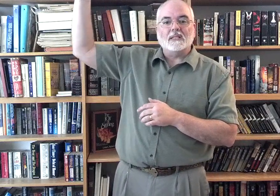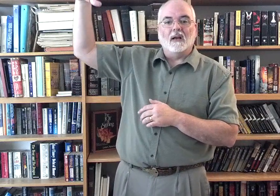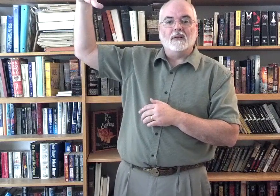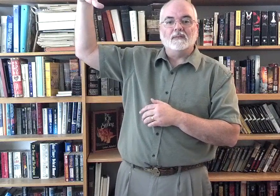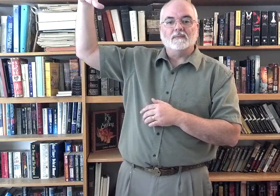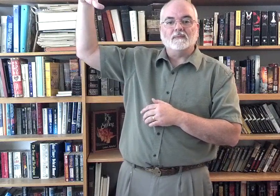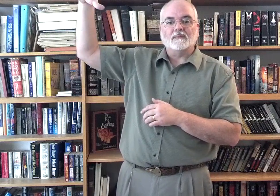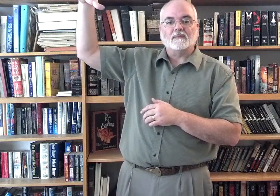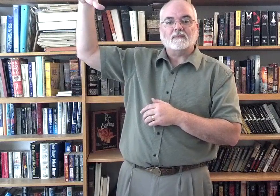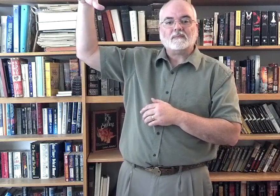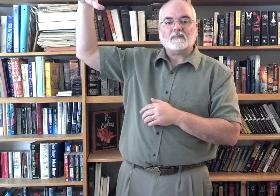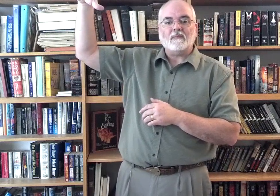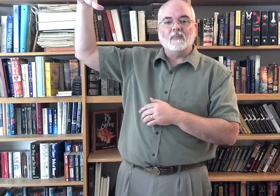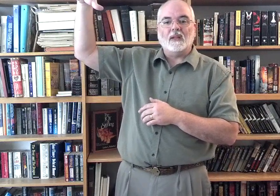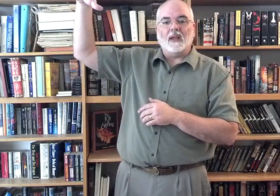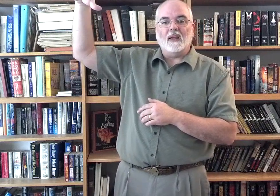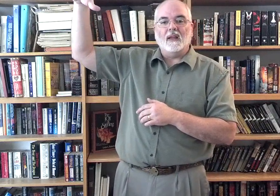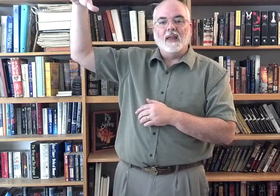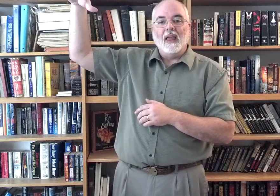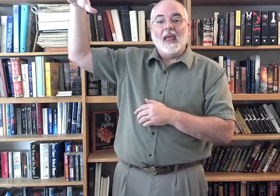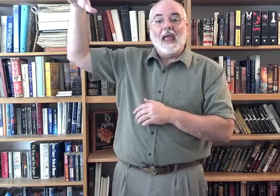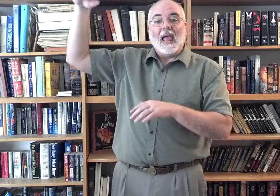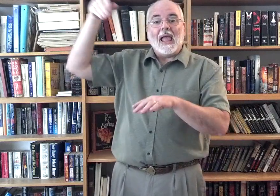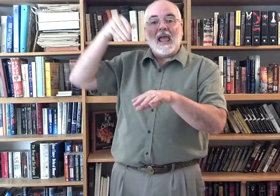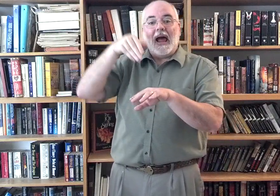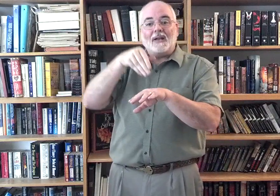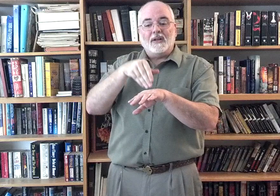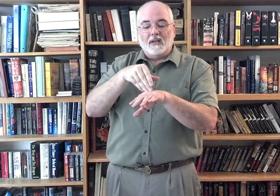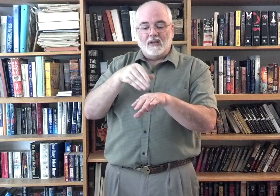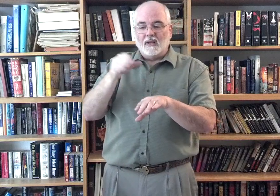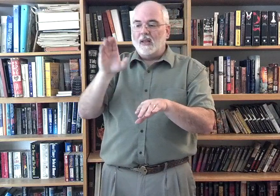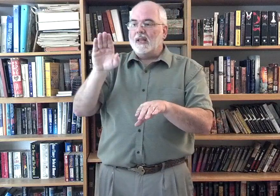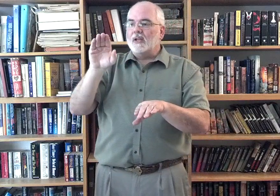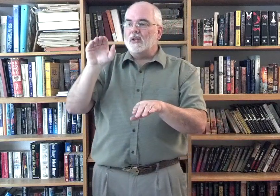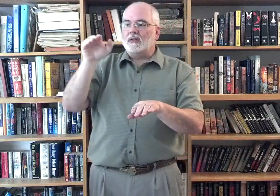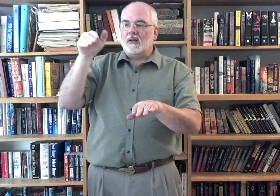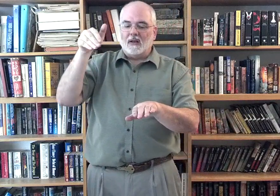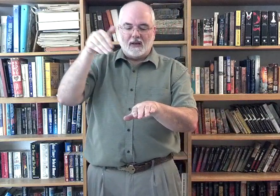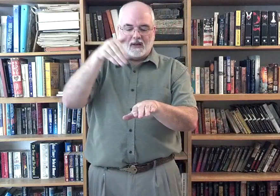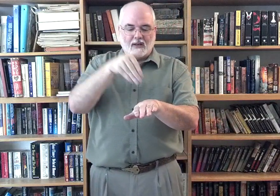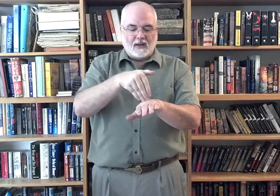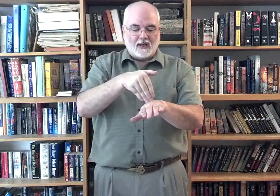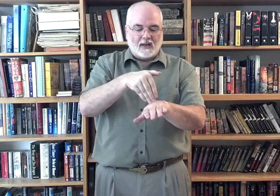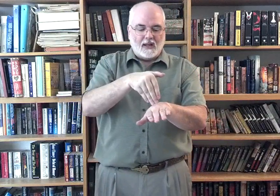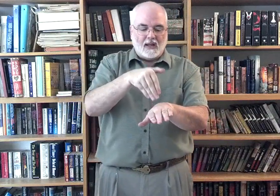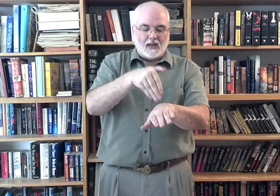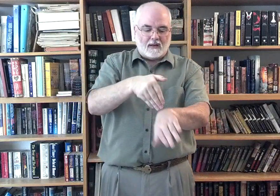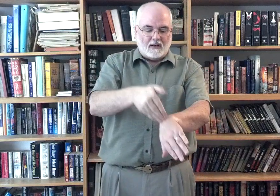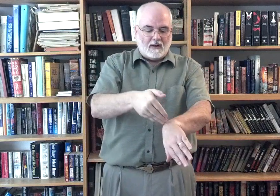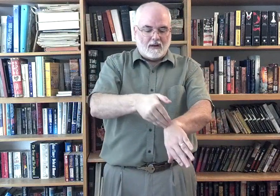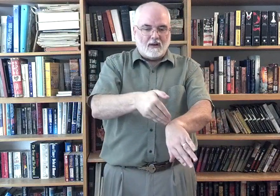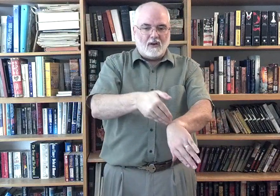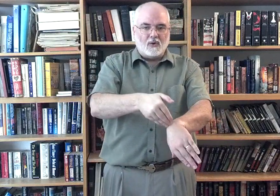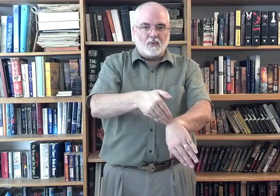sun. Okay? At, you just hit your